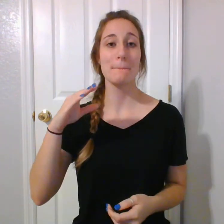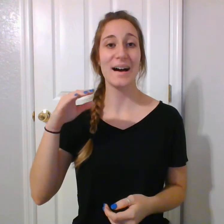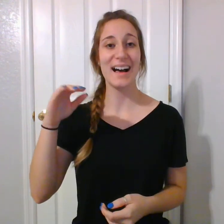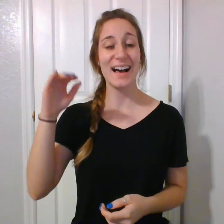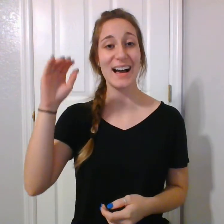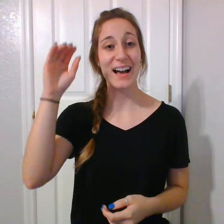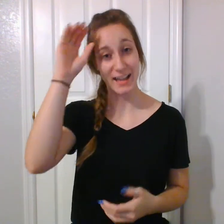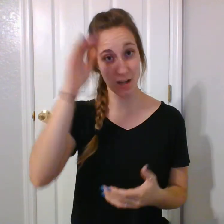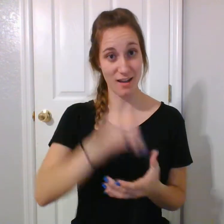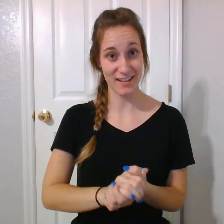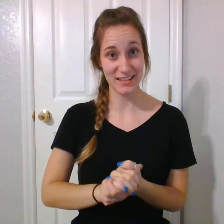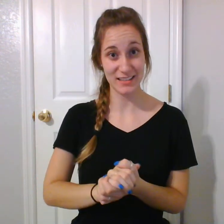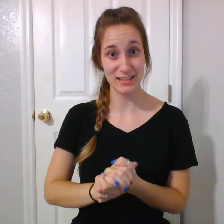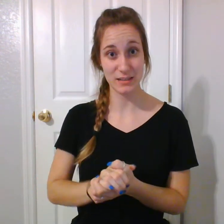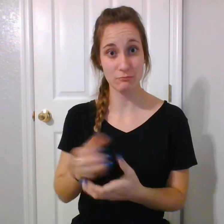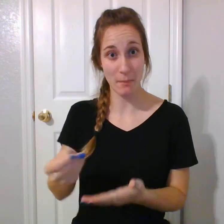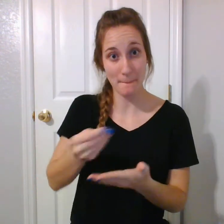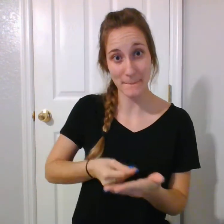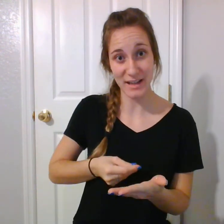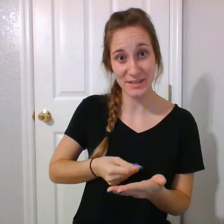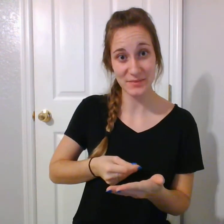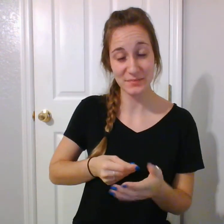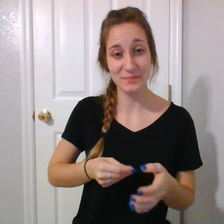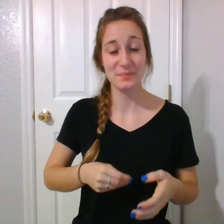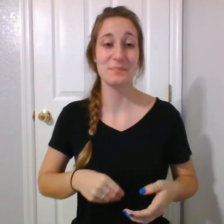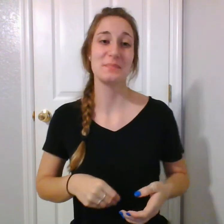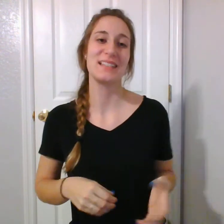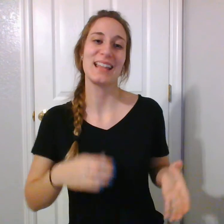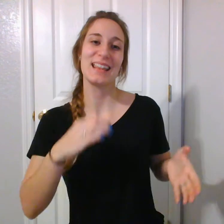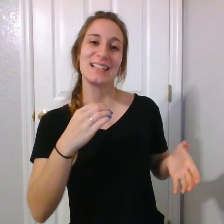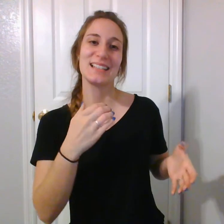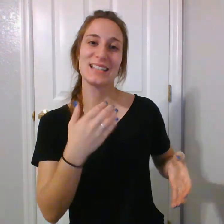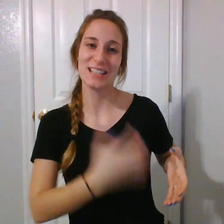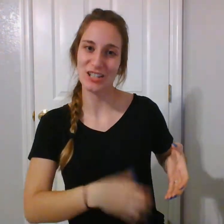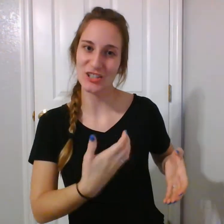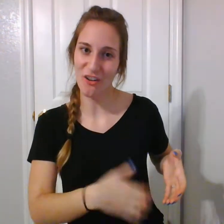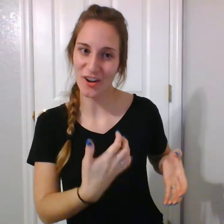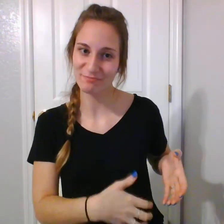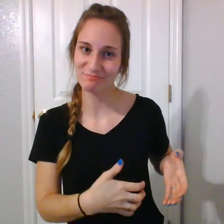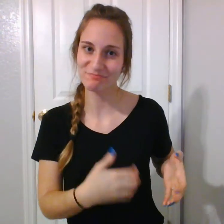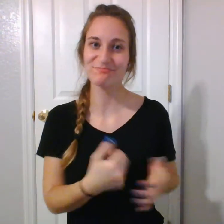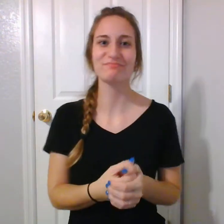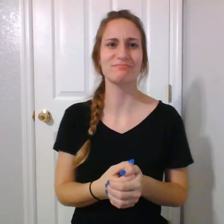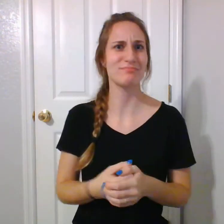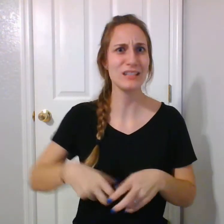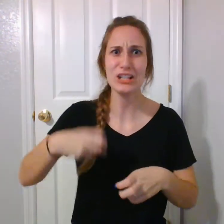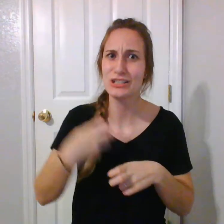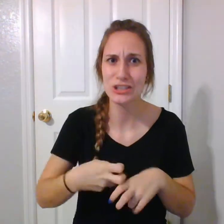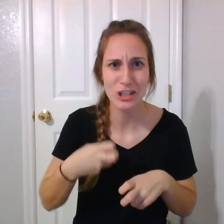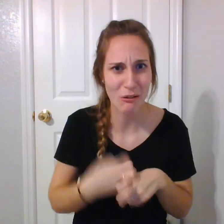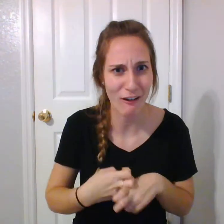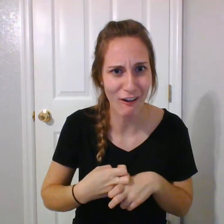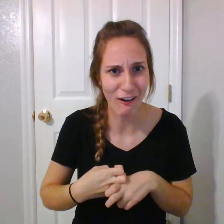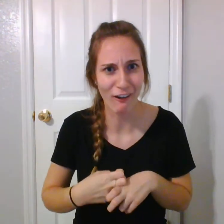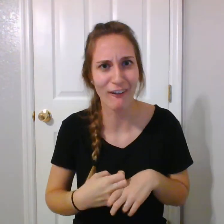guitar. Her name's Oreo. I don't know how anyone plays guitar. It's the hardest thing on the planet Earth. Here's my lovely